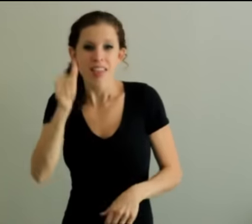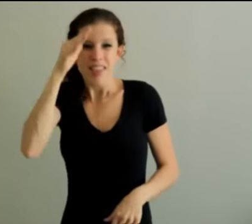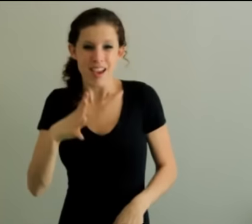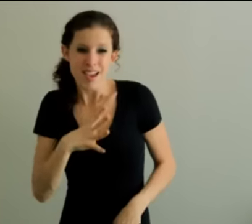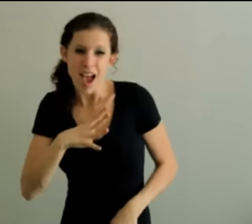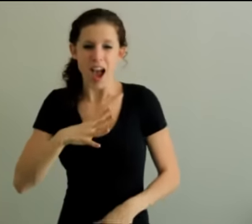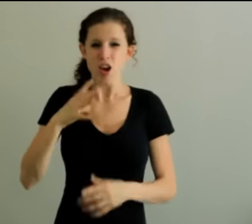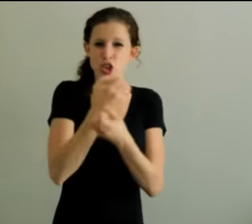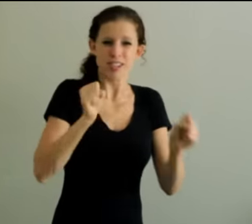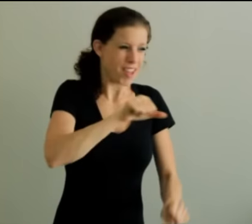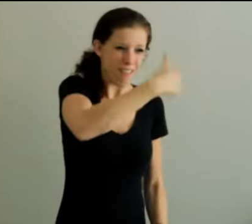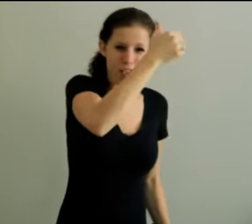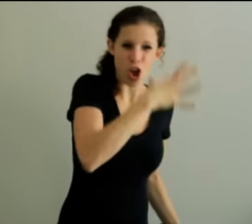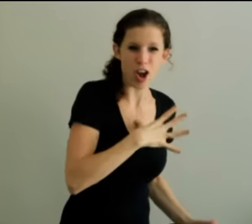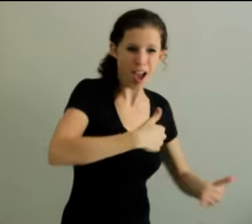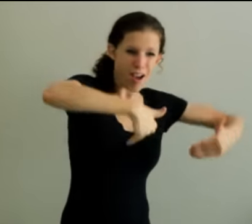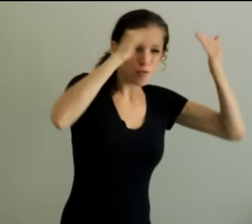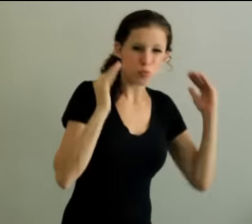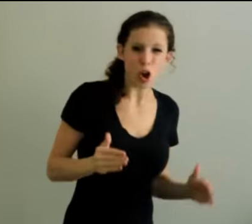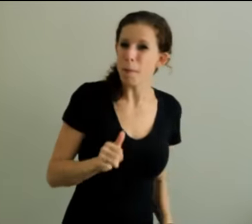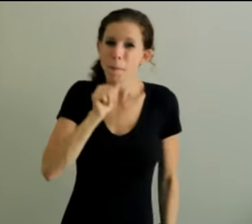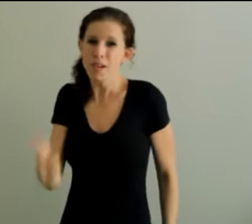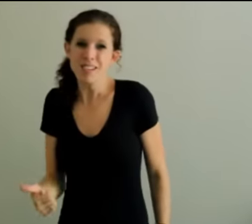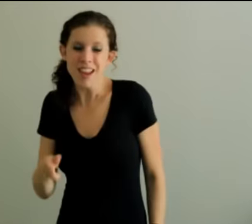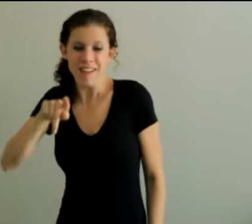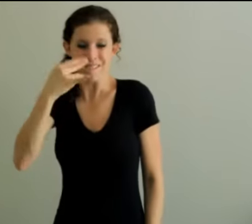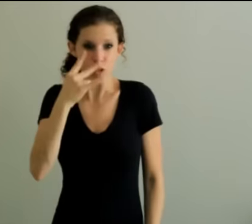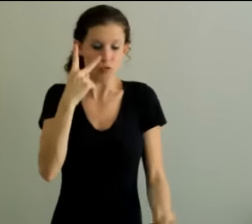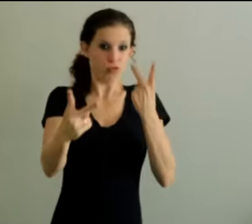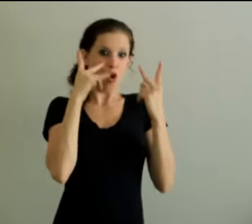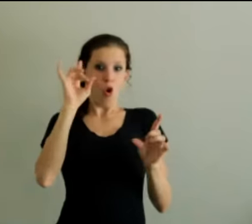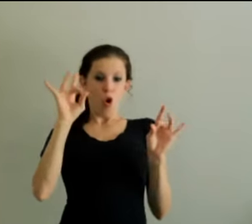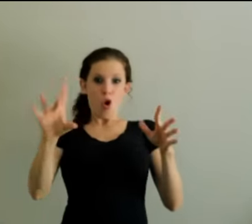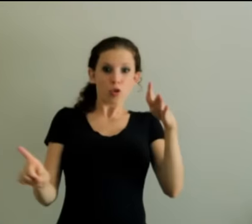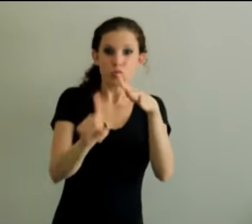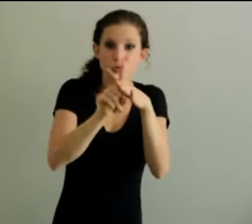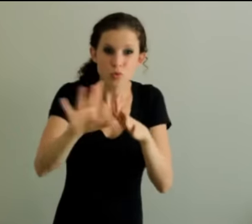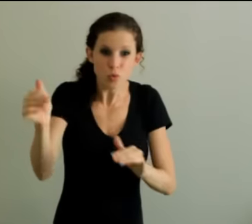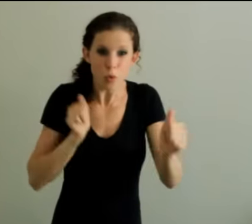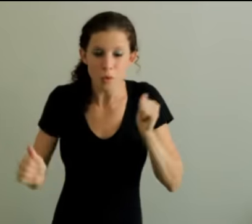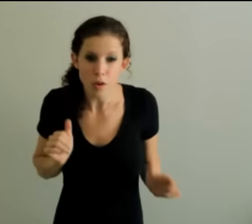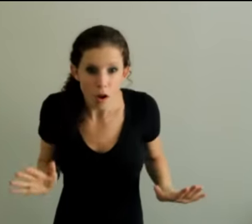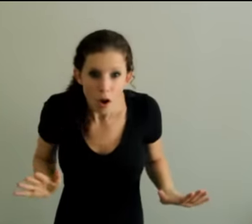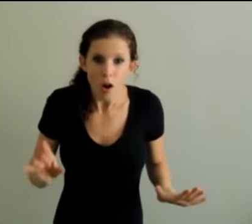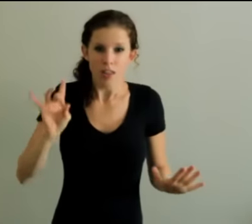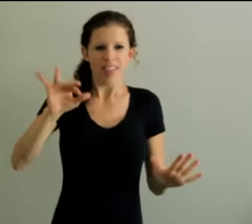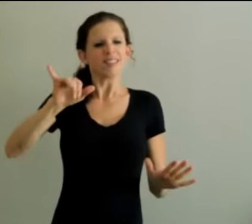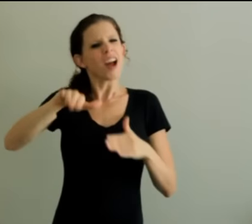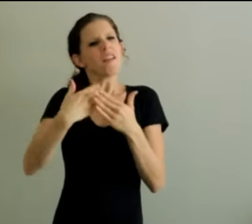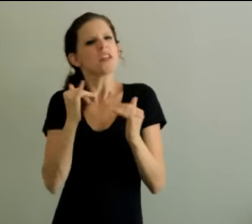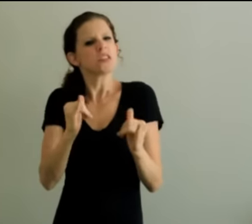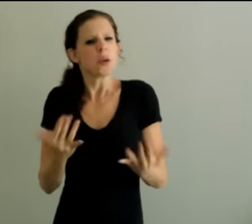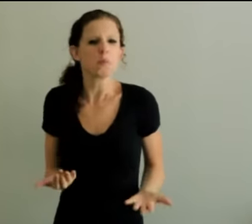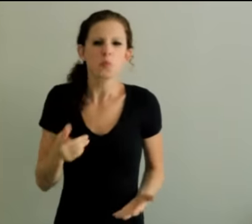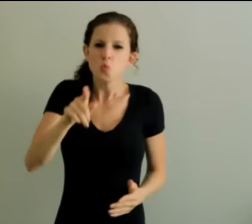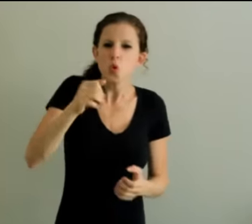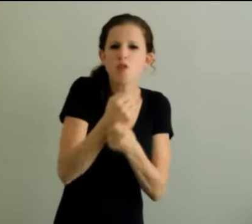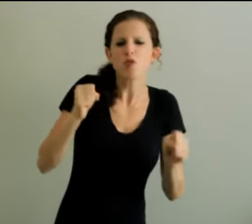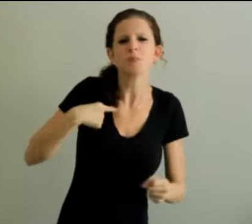night About that guy who could've saved that Other guy from drowning But didn't Then Bill saw it all Then at a show he found him That's kinda how this is You could've